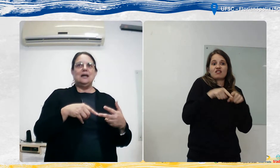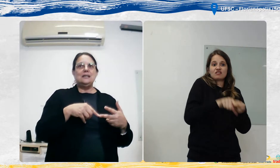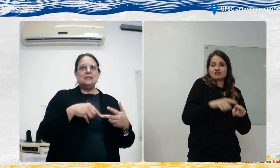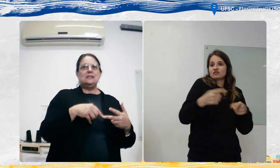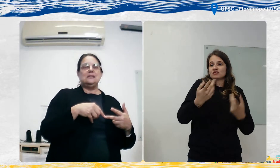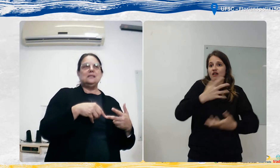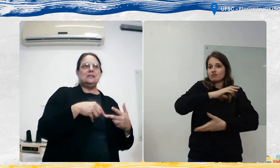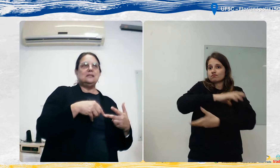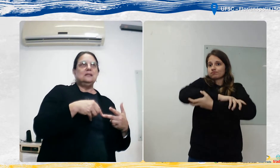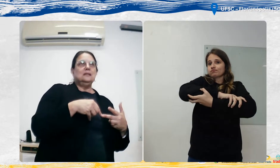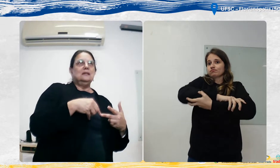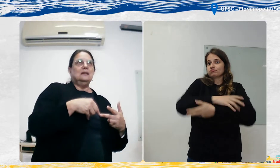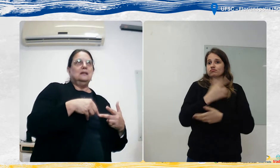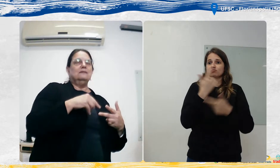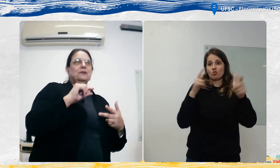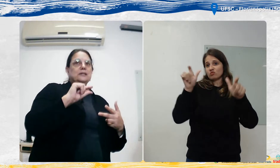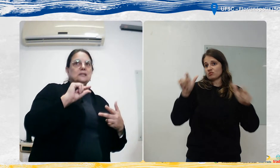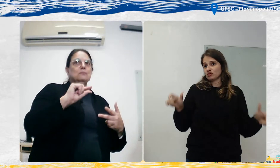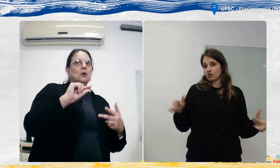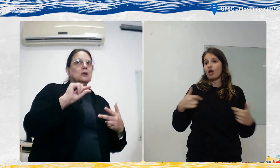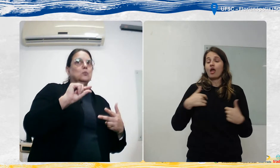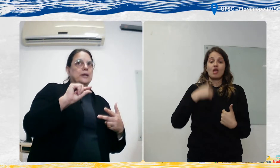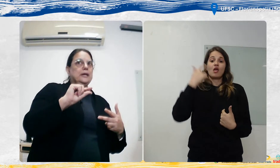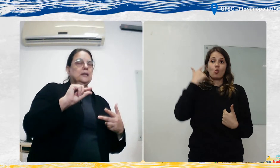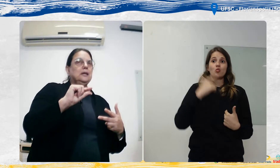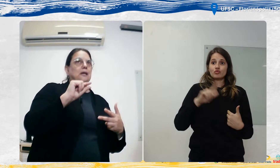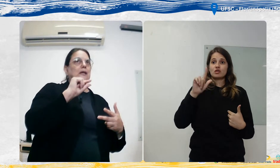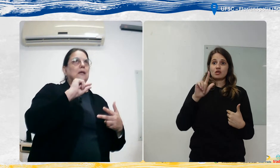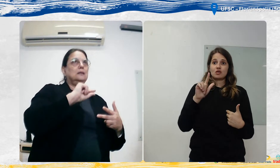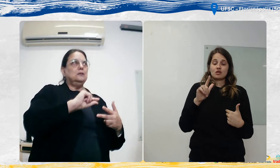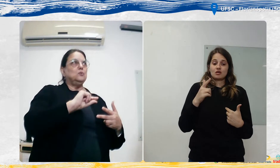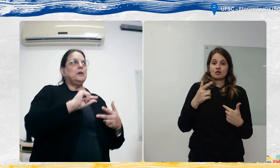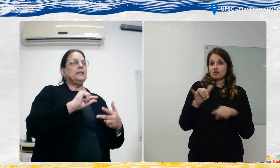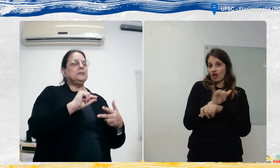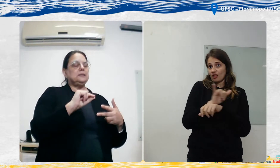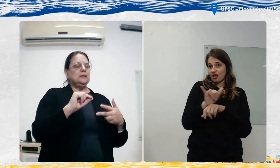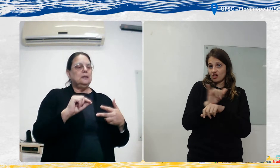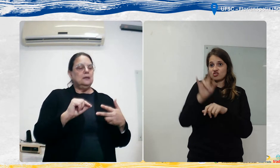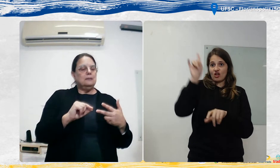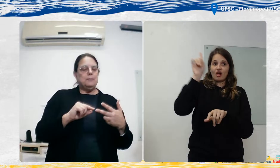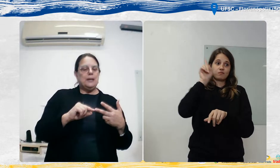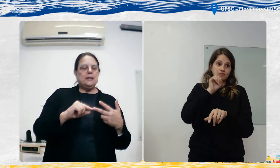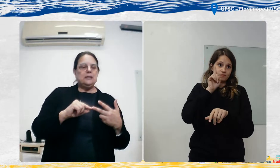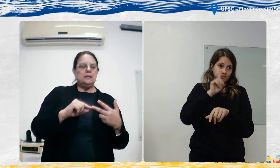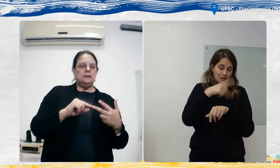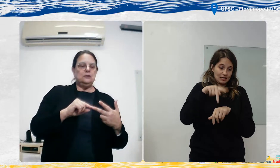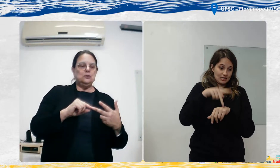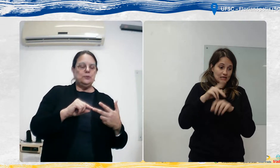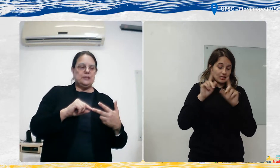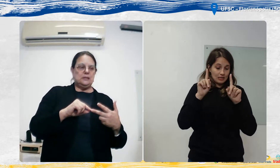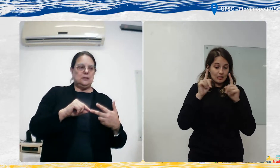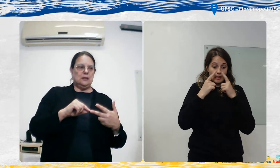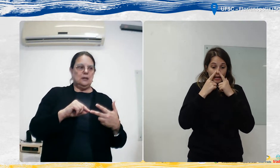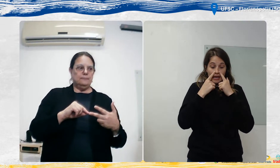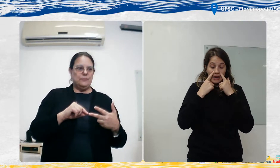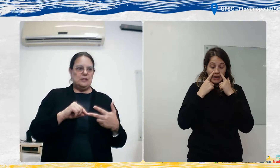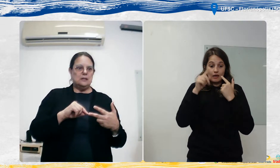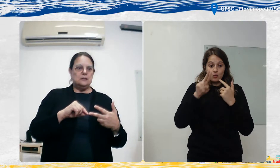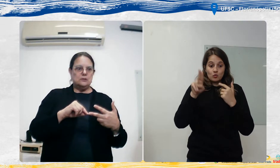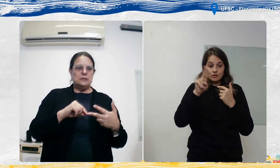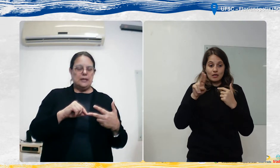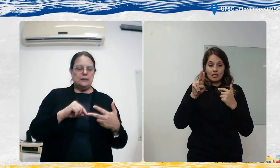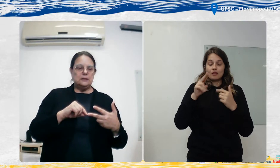And I did this in a very small way in the US by using